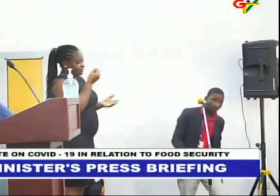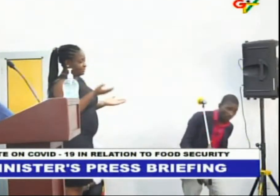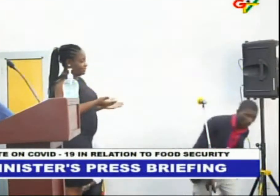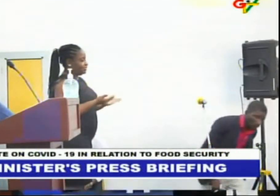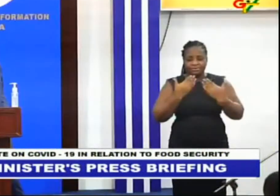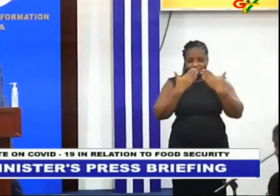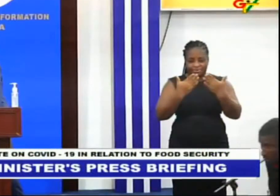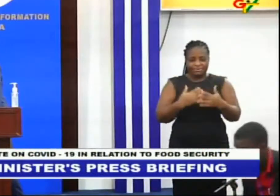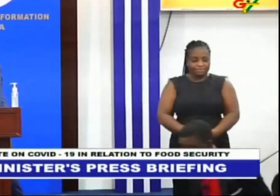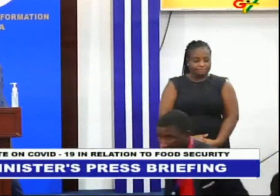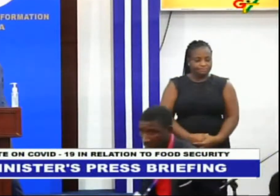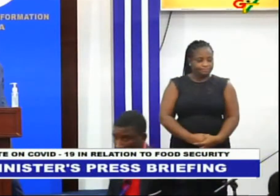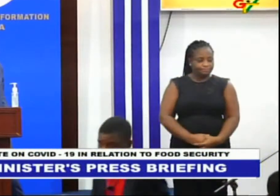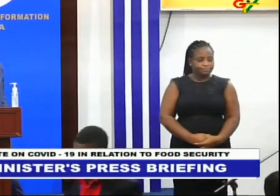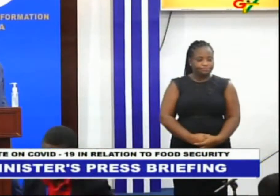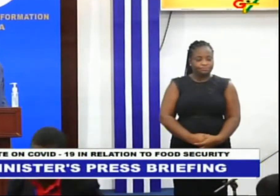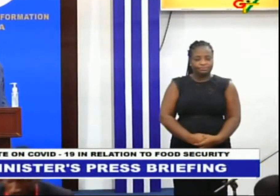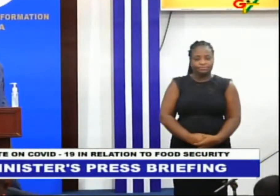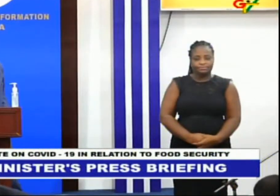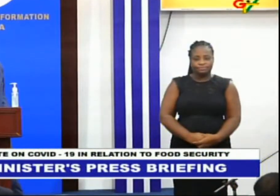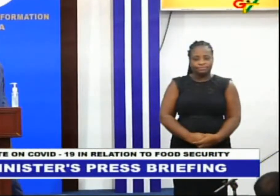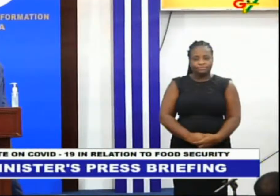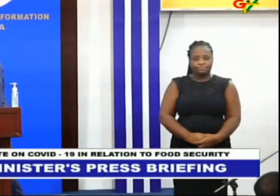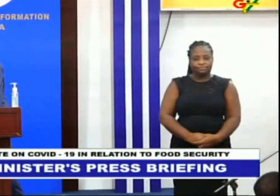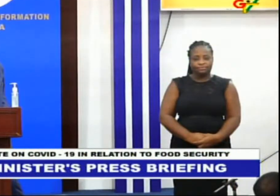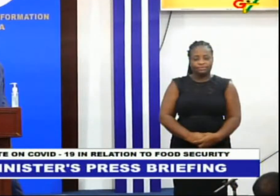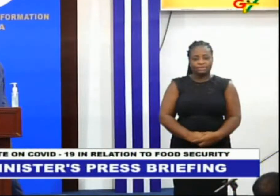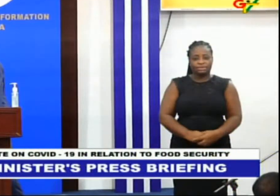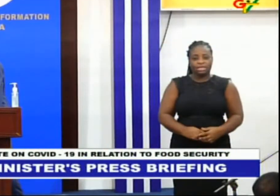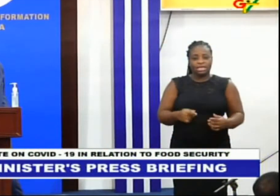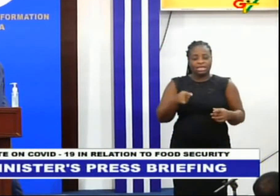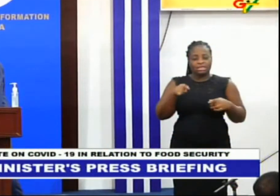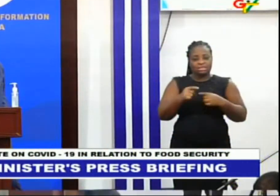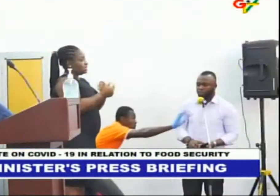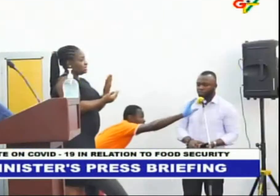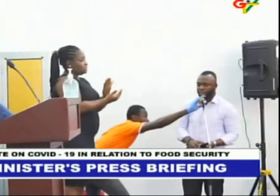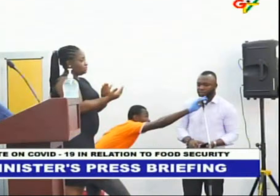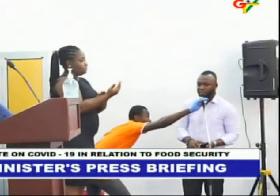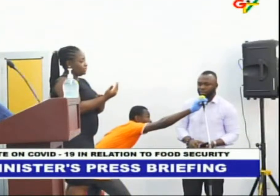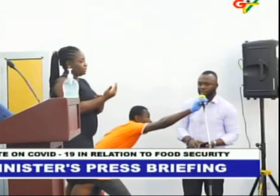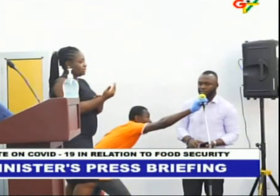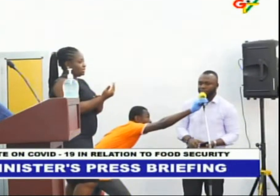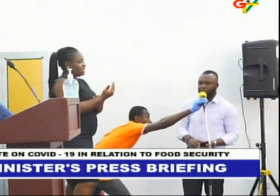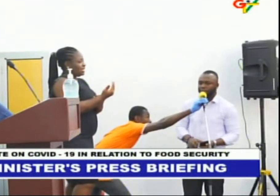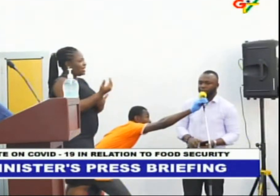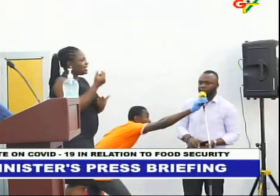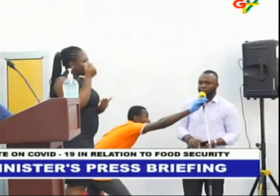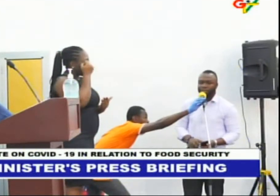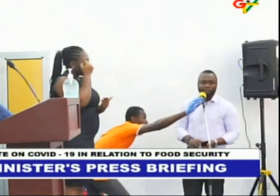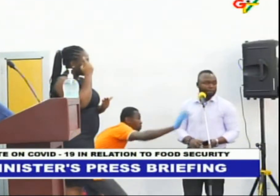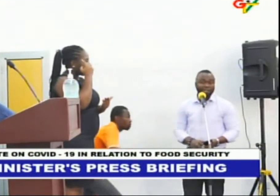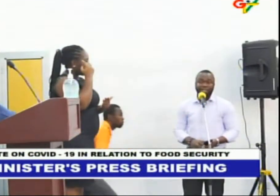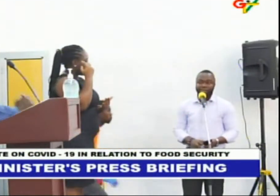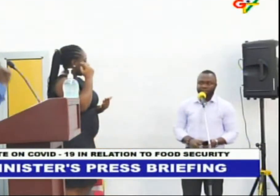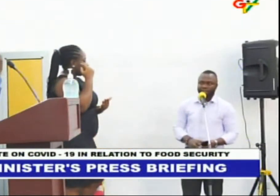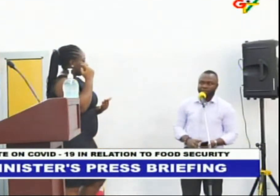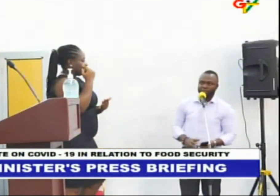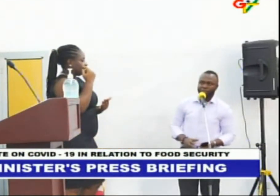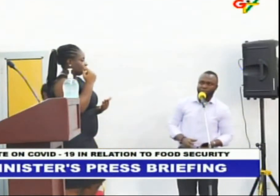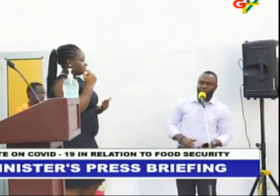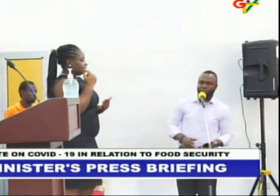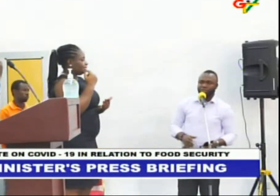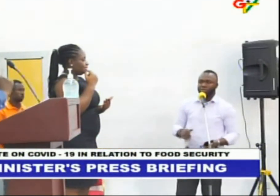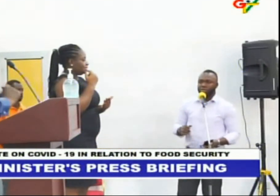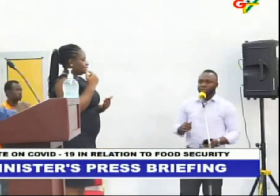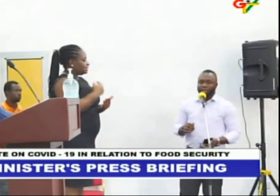Ernest. Thank you very much. So this morning, we understand that my name is Ernest Mene from